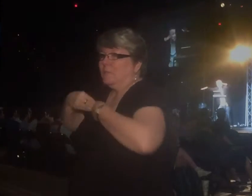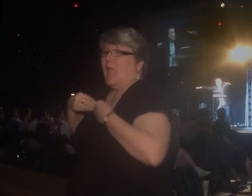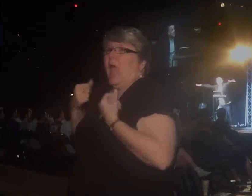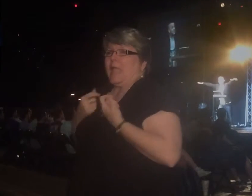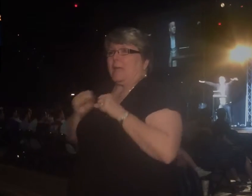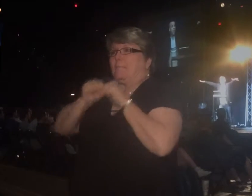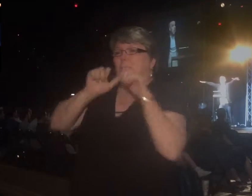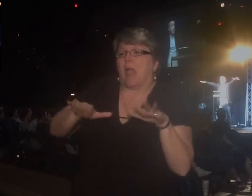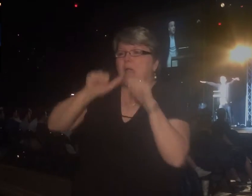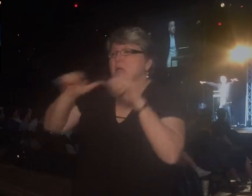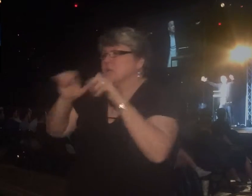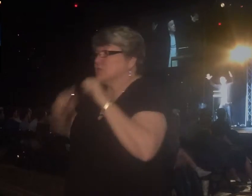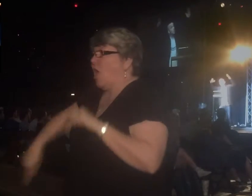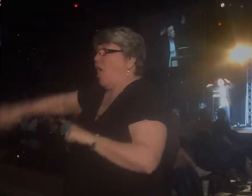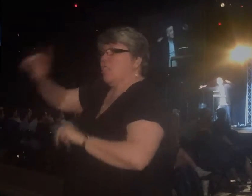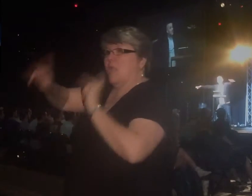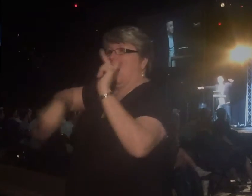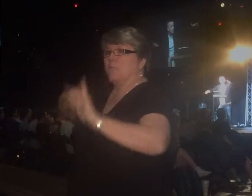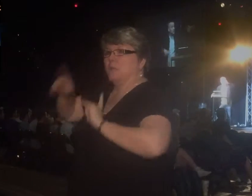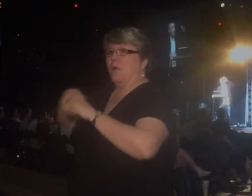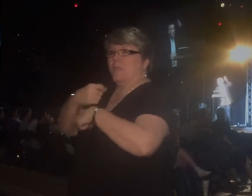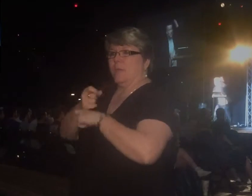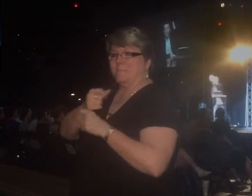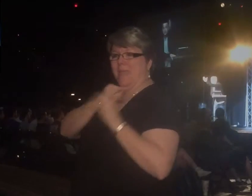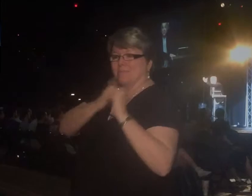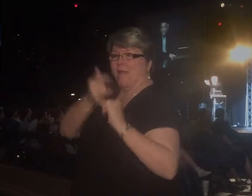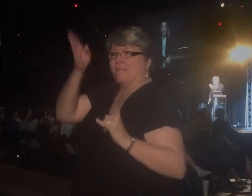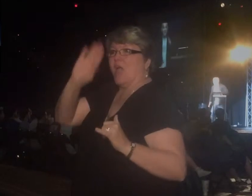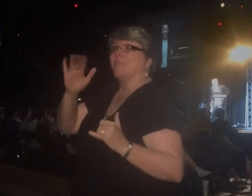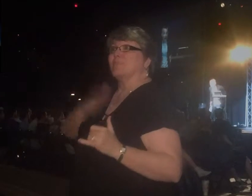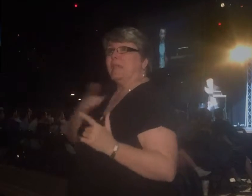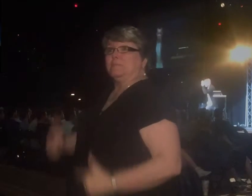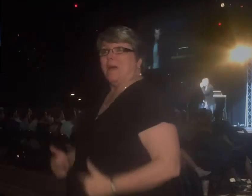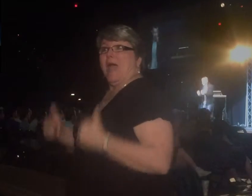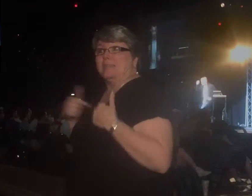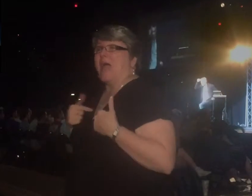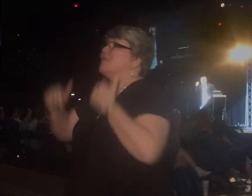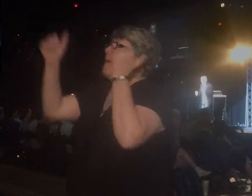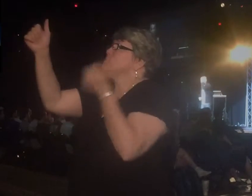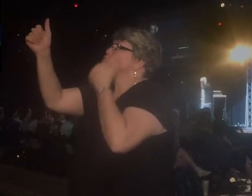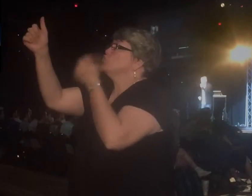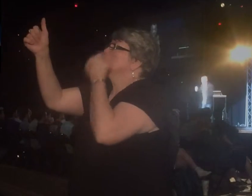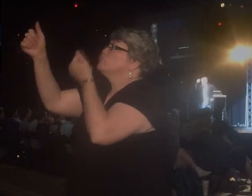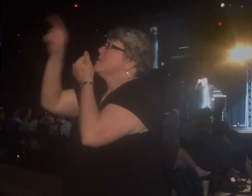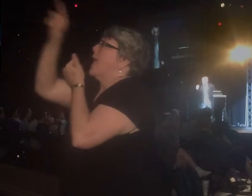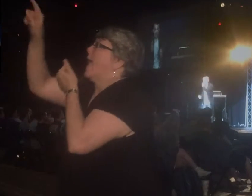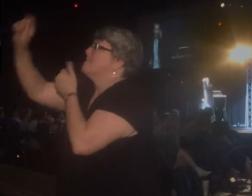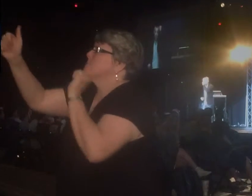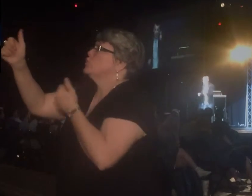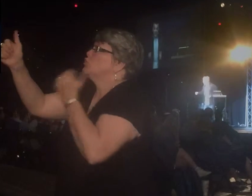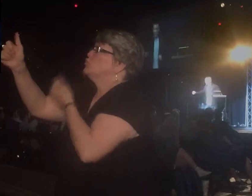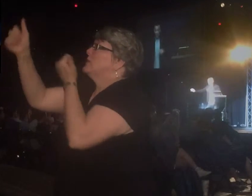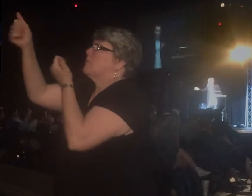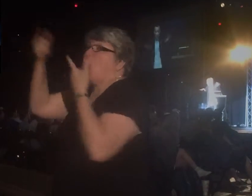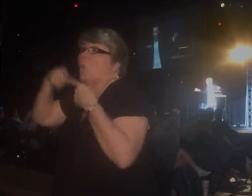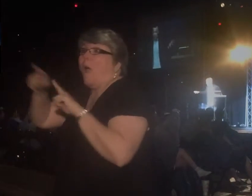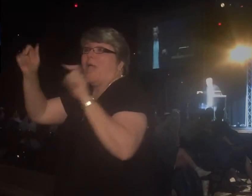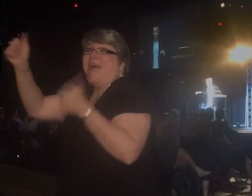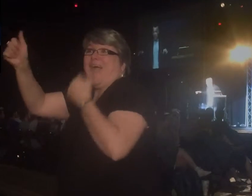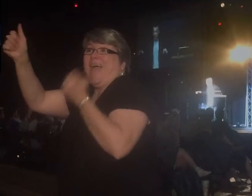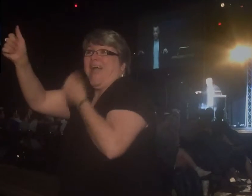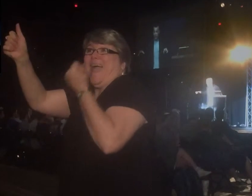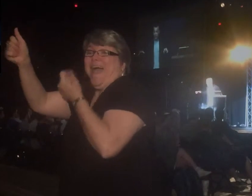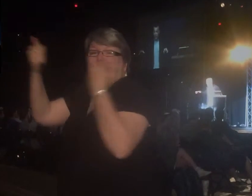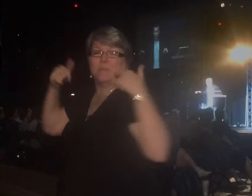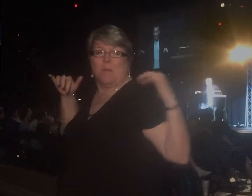be a blessing to all people who are made in the image of God. That's my life. I'm in a pursuit of Him. And as I'm doing that, a lot of people are